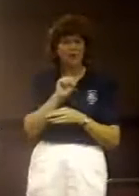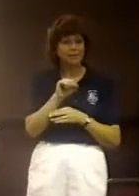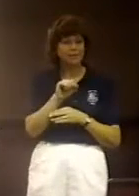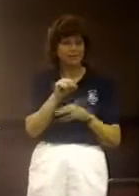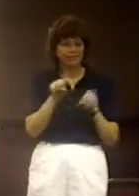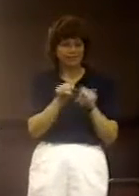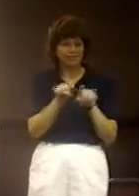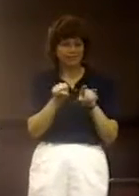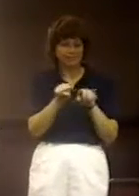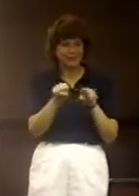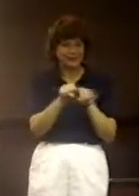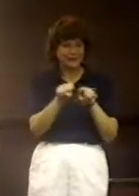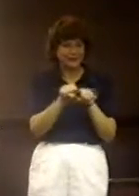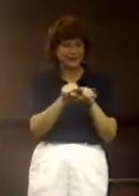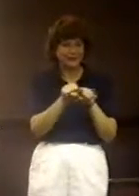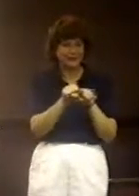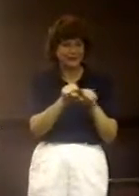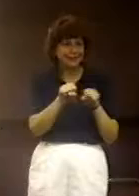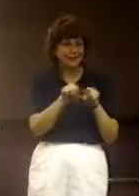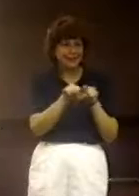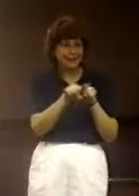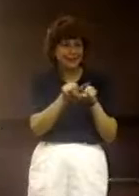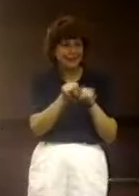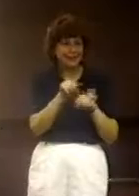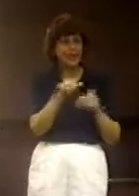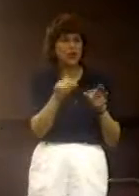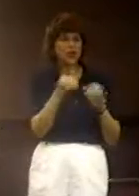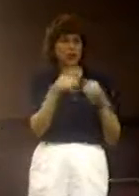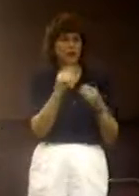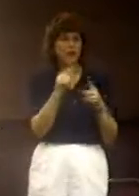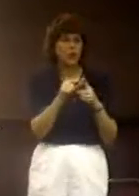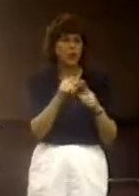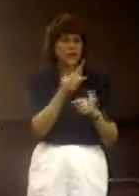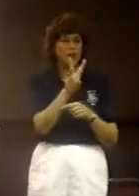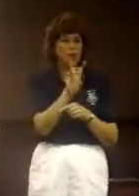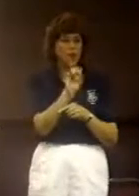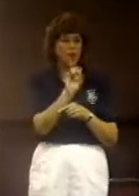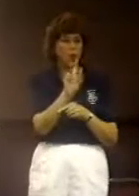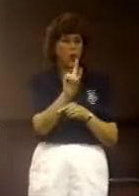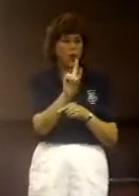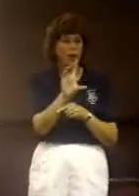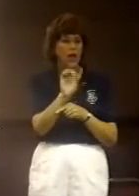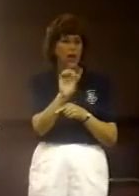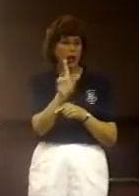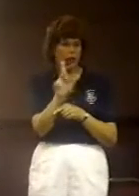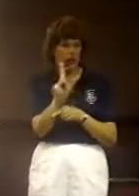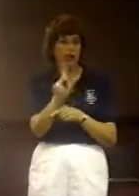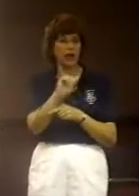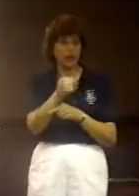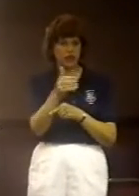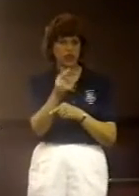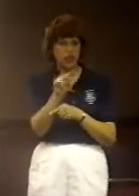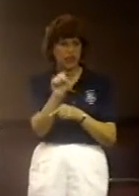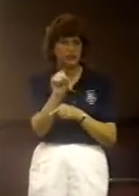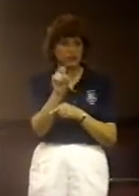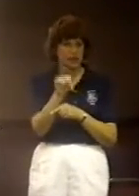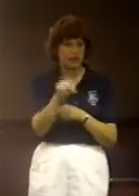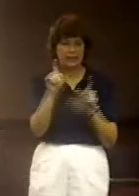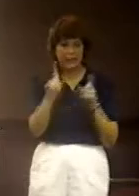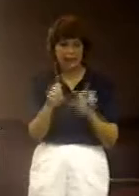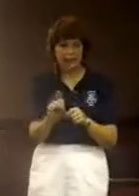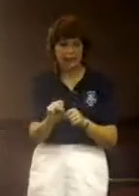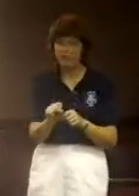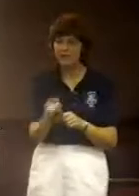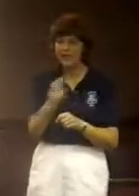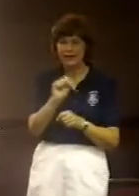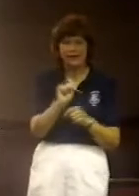synonyms, you know, as you give them a word, they have to tell you a synonym. These are Woodcock-Johnson tests. Passage comprehension. The